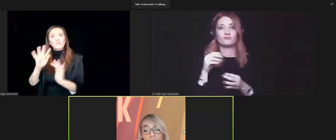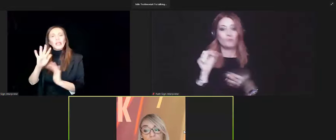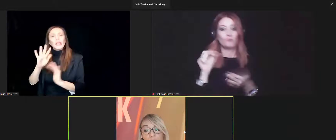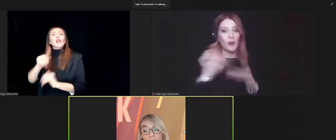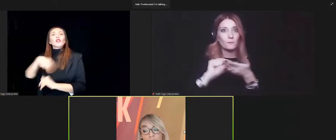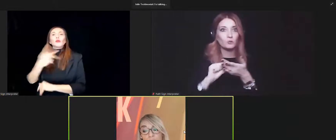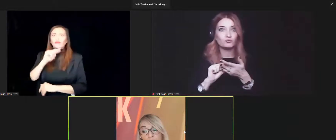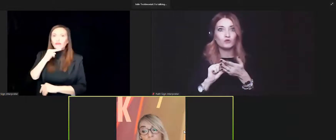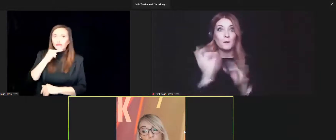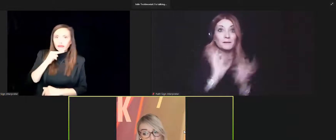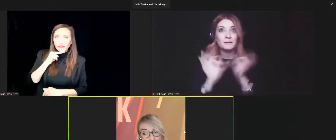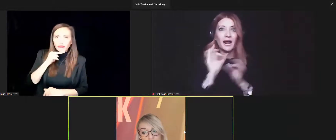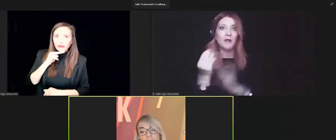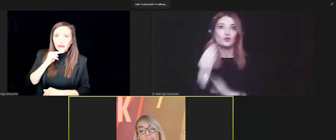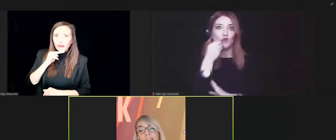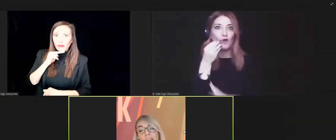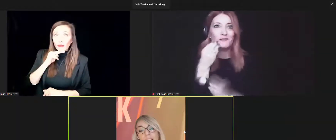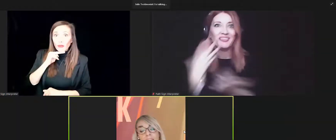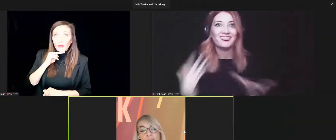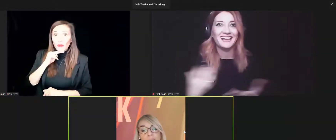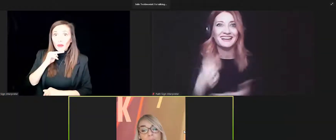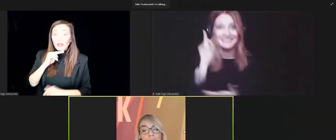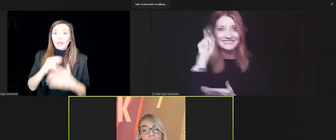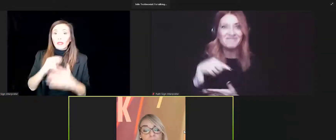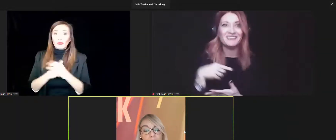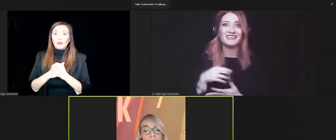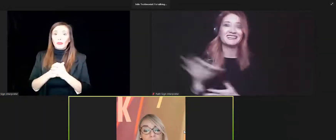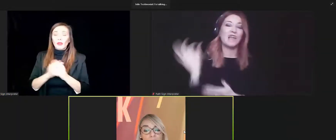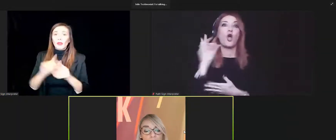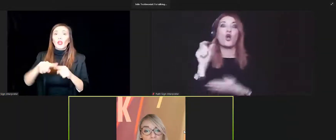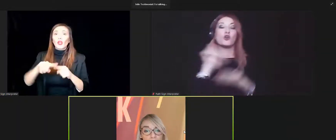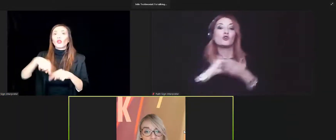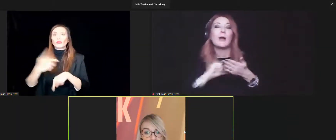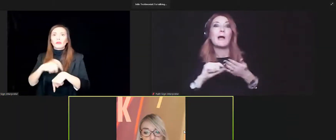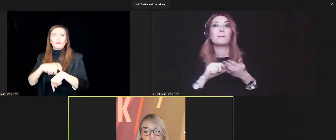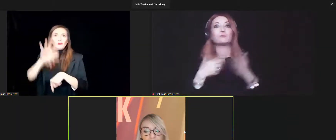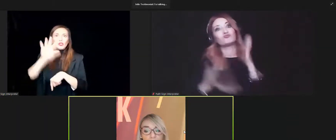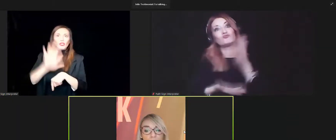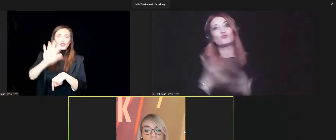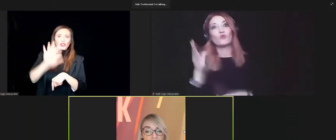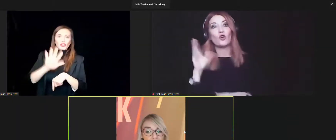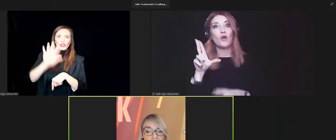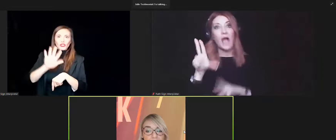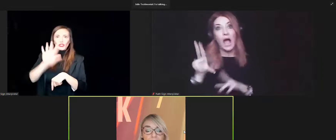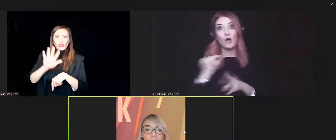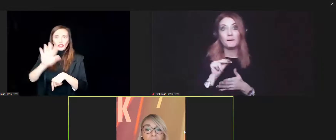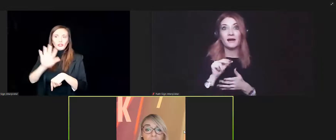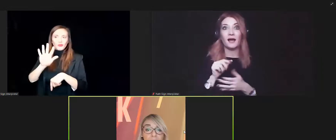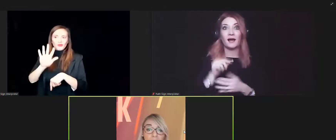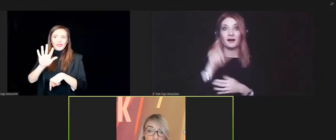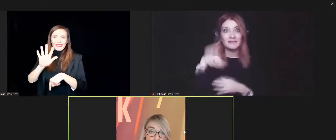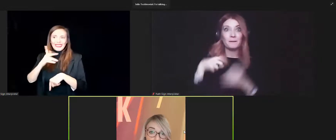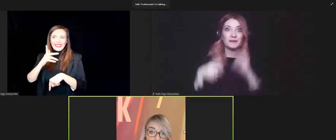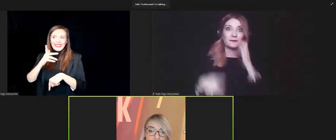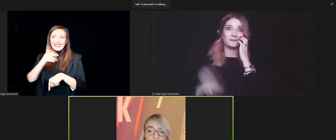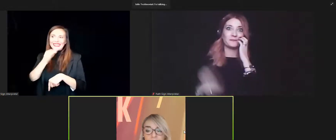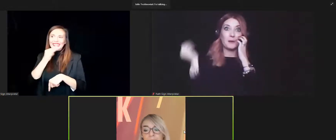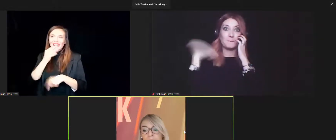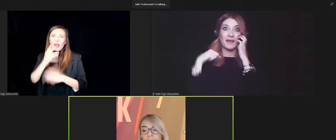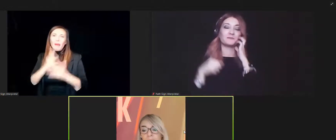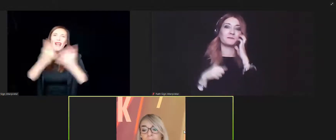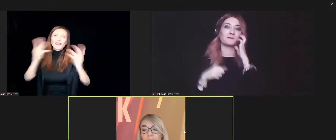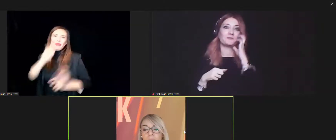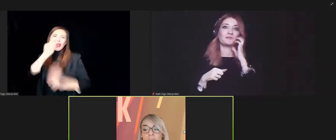come from work, and that's we have to be responsive for clients and our teams.